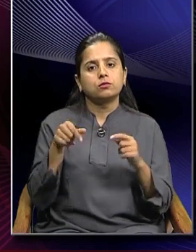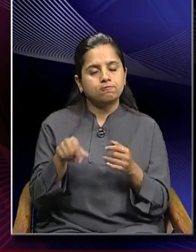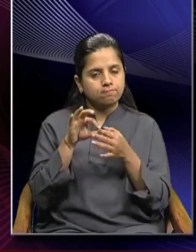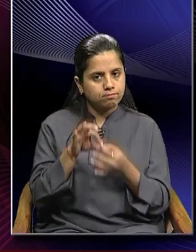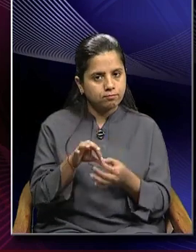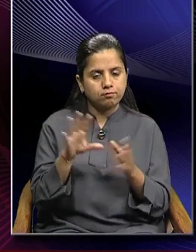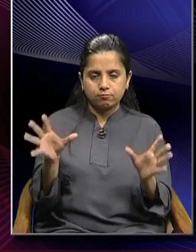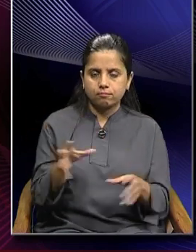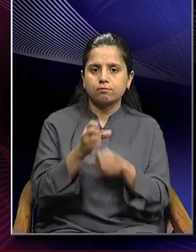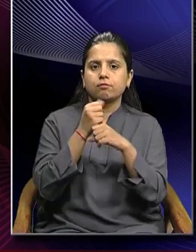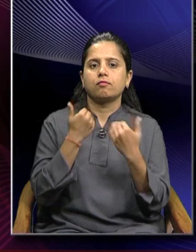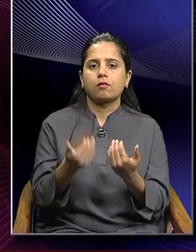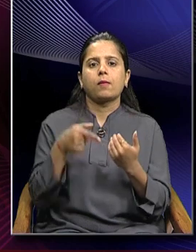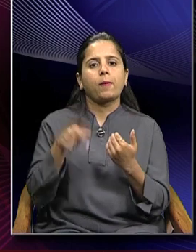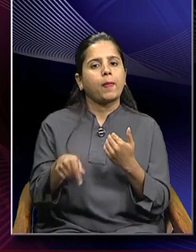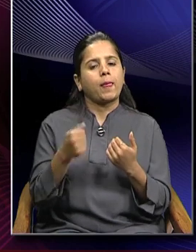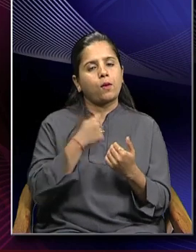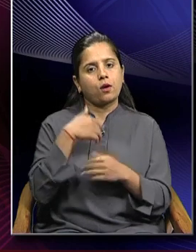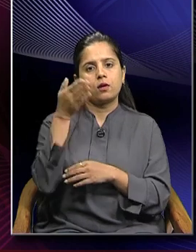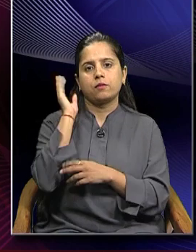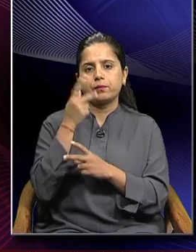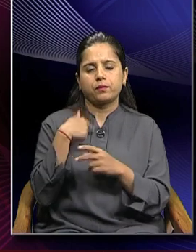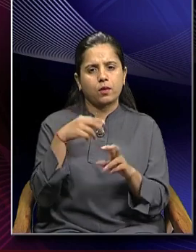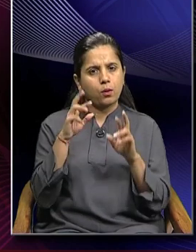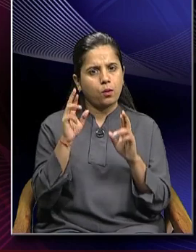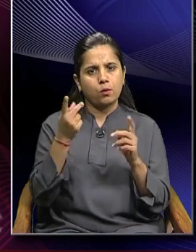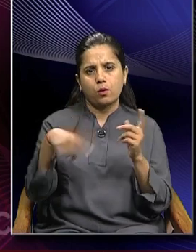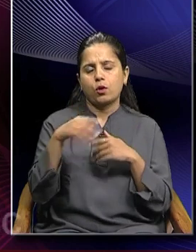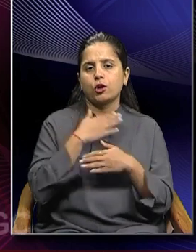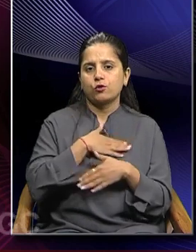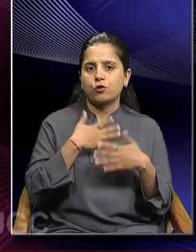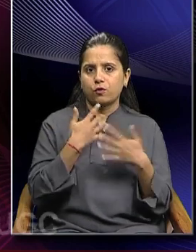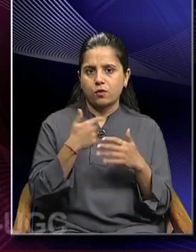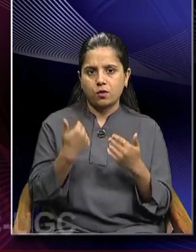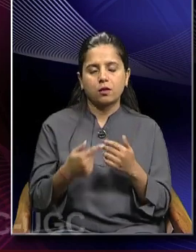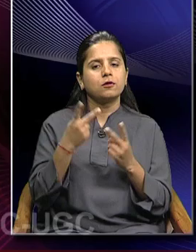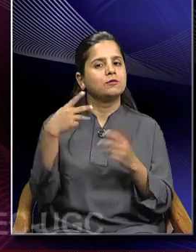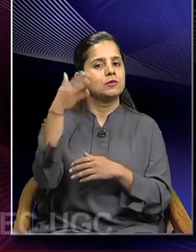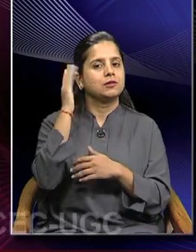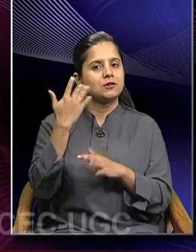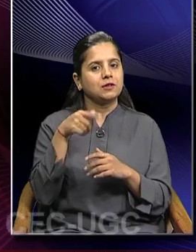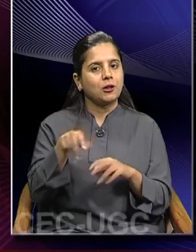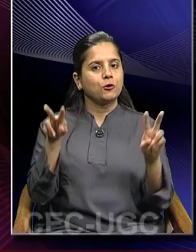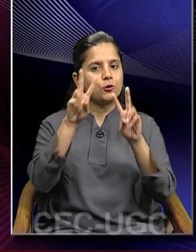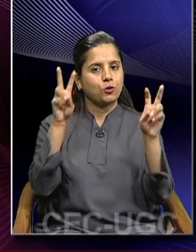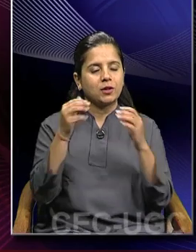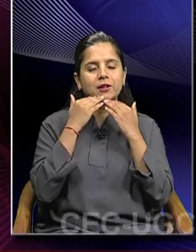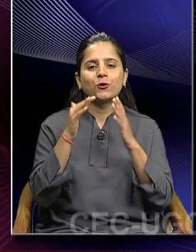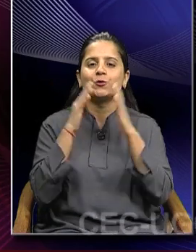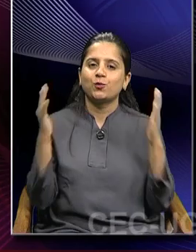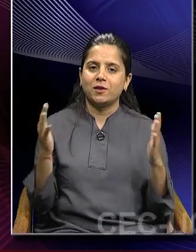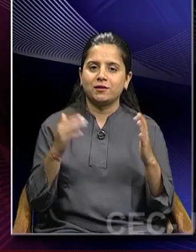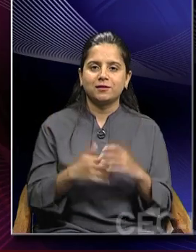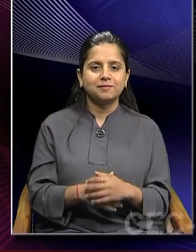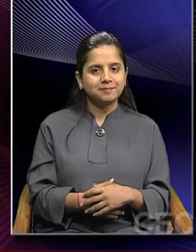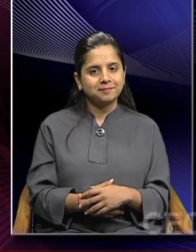am concluding this very part of my lecture. I hope you must have enjoyed this segment of my lectures on the topic. Thank you so much.